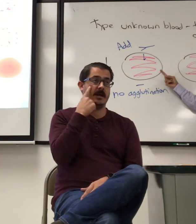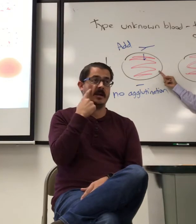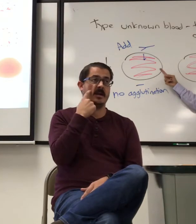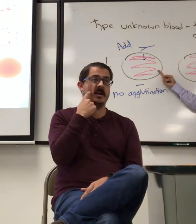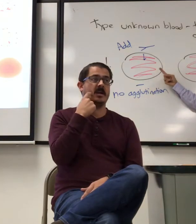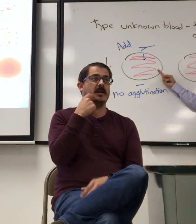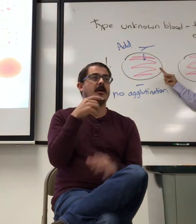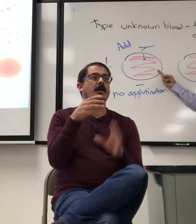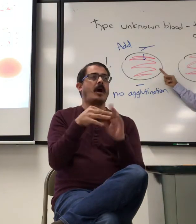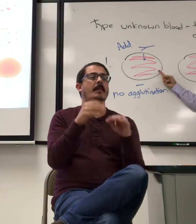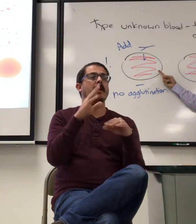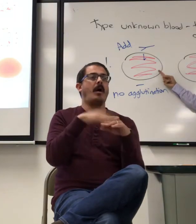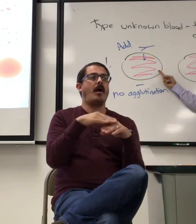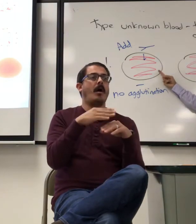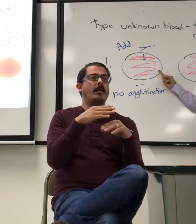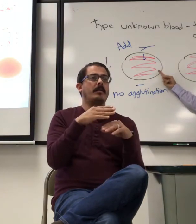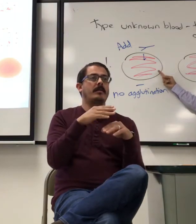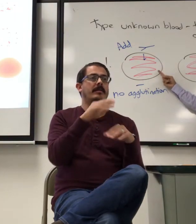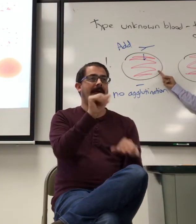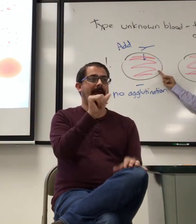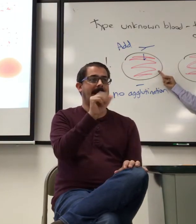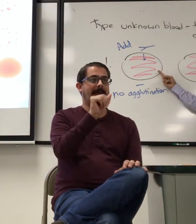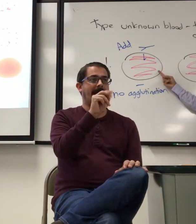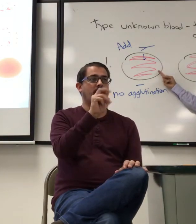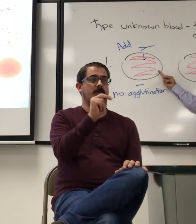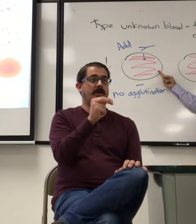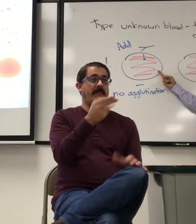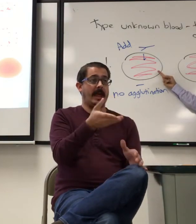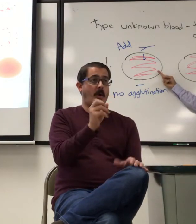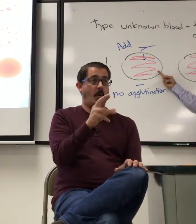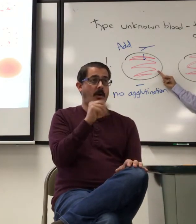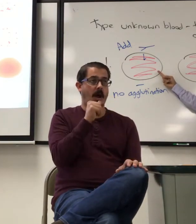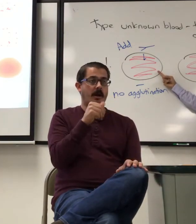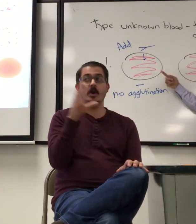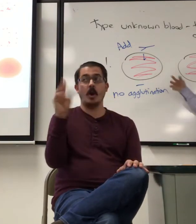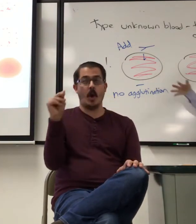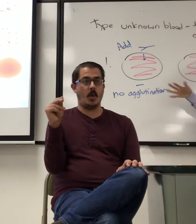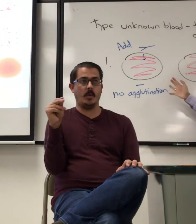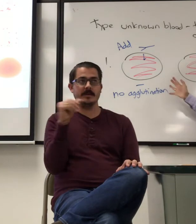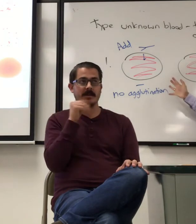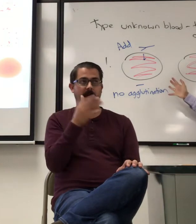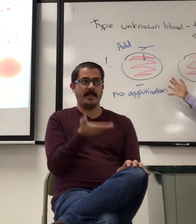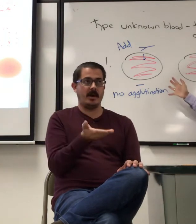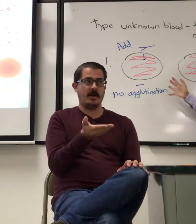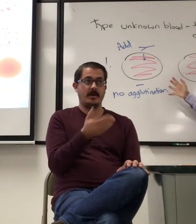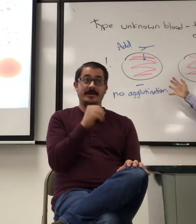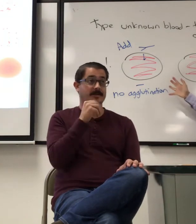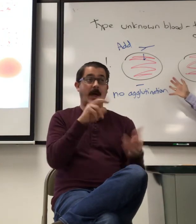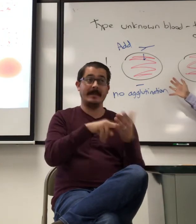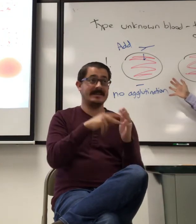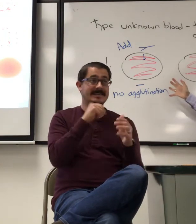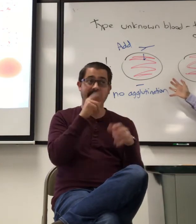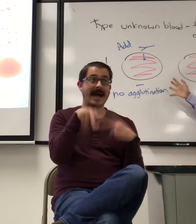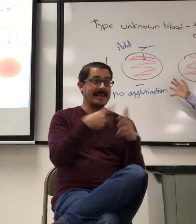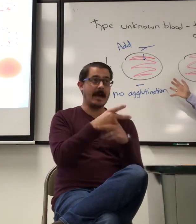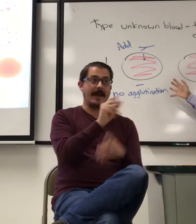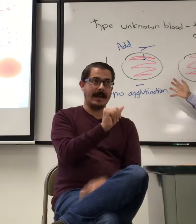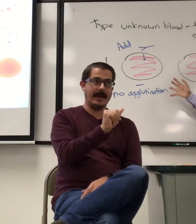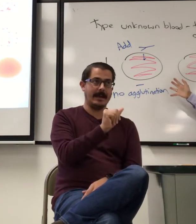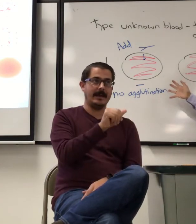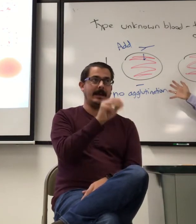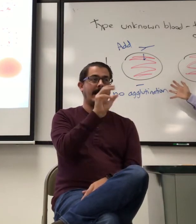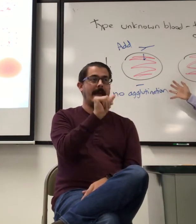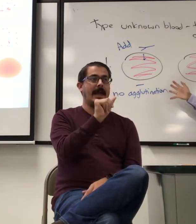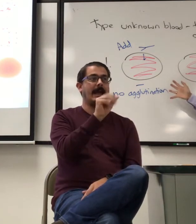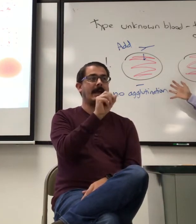comment on the A antigen. Is it there or isn't it? No. He's not type A. A antigen is